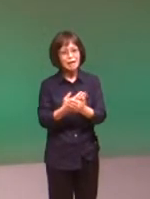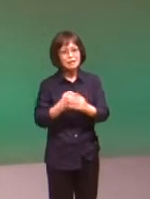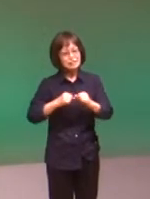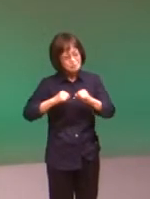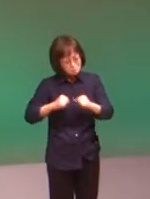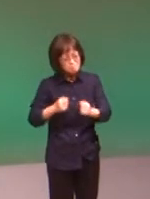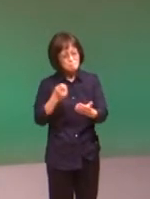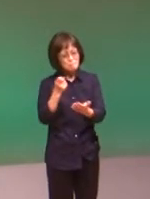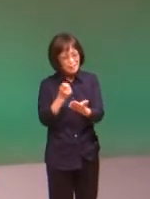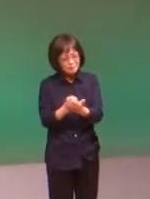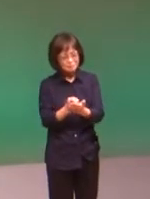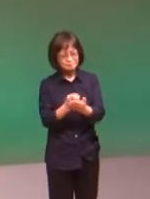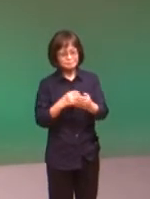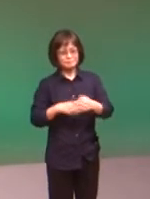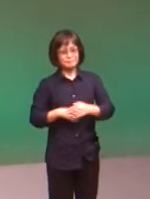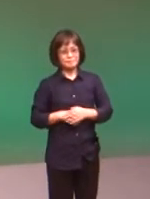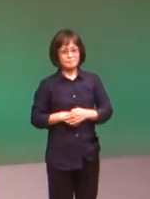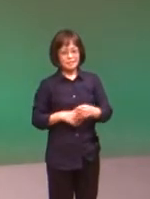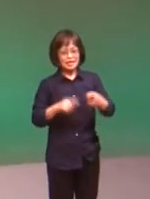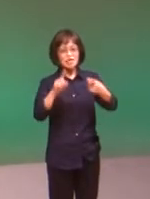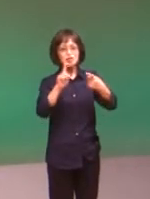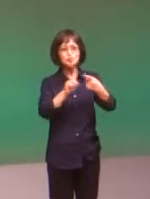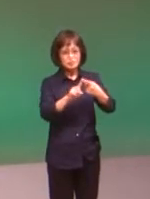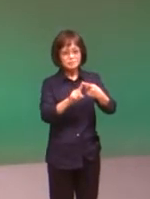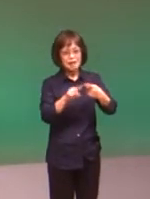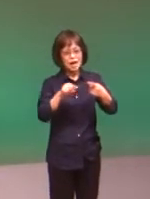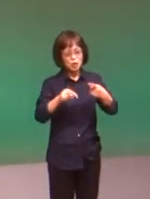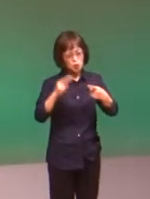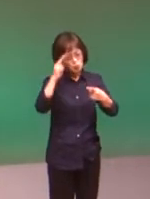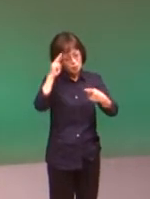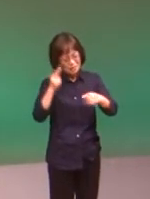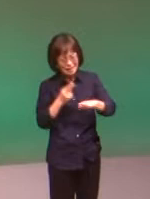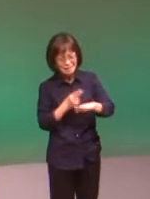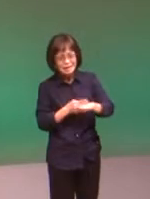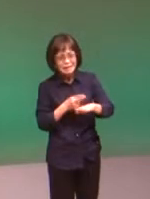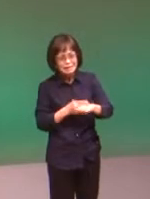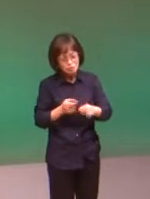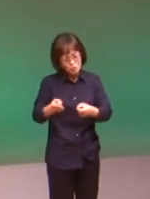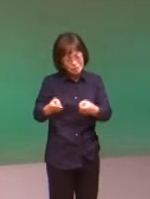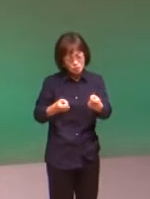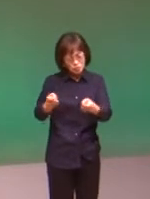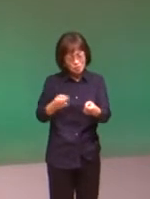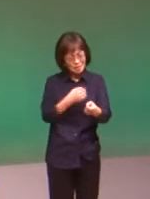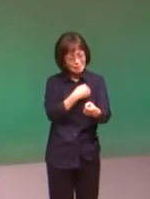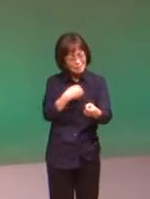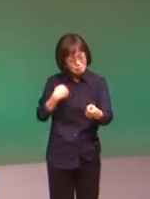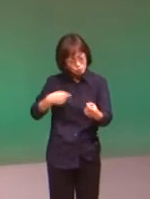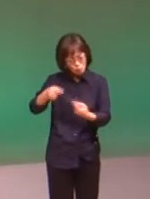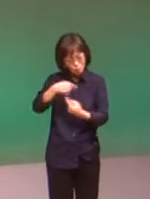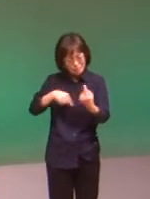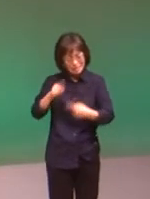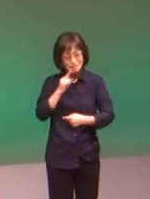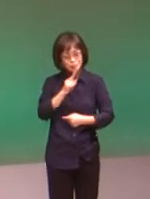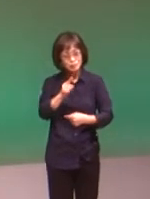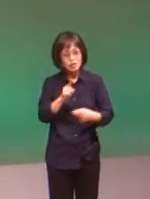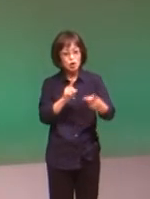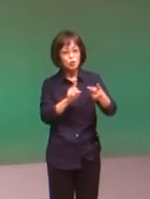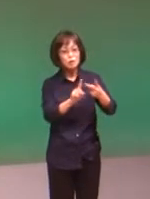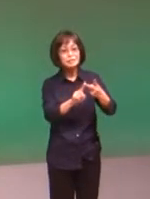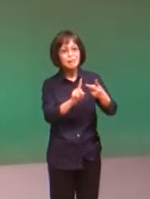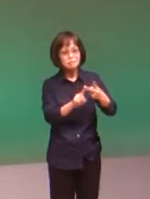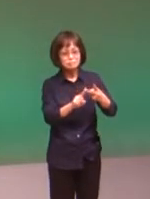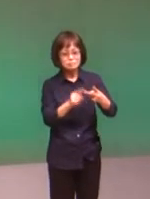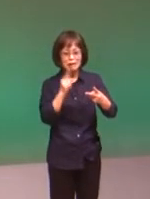Hubris repeats that we can control our most dangerous technologies. Wisdom says, look at what